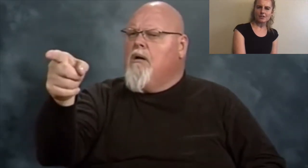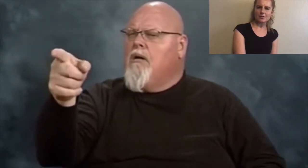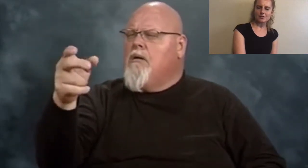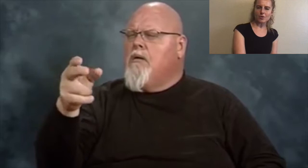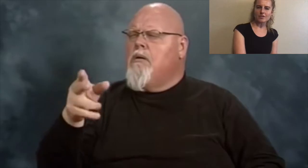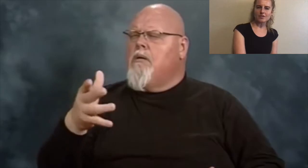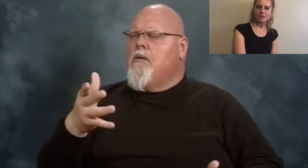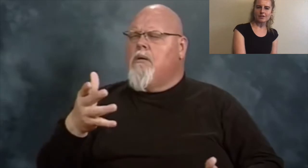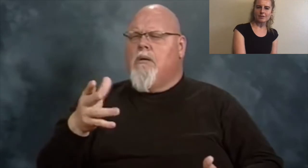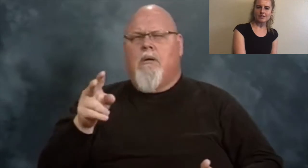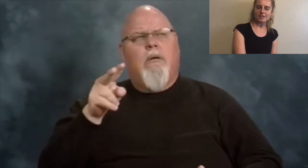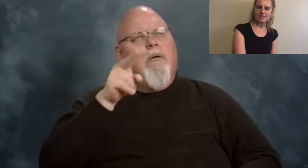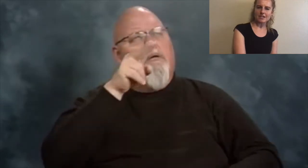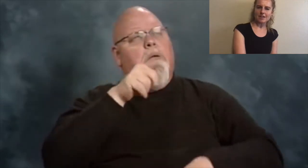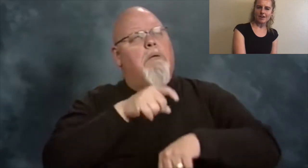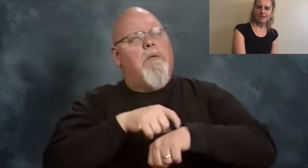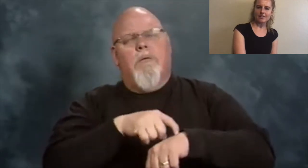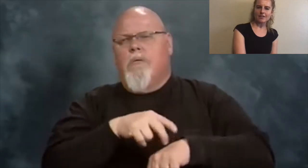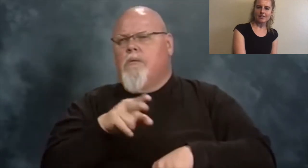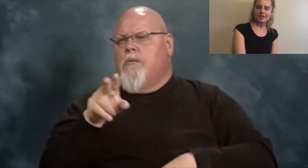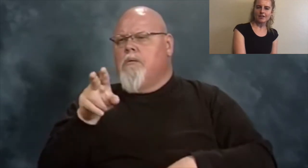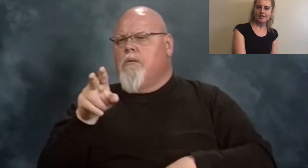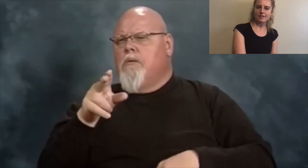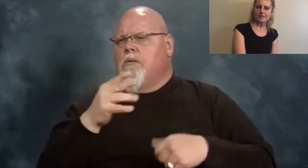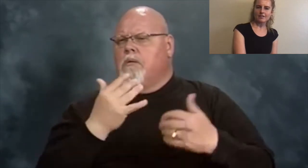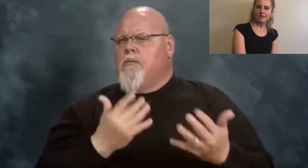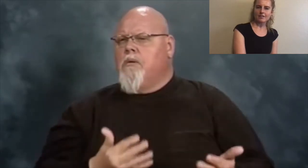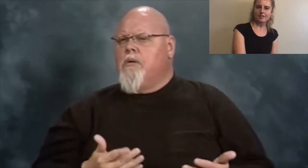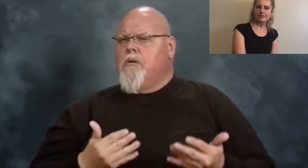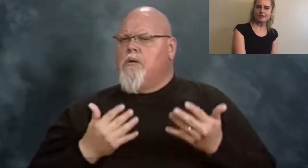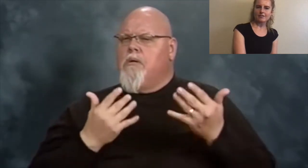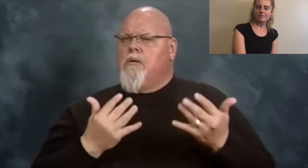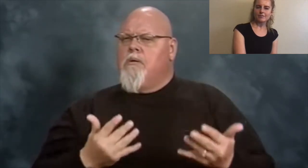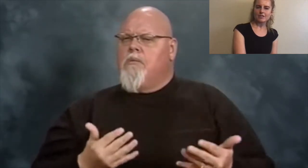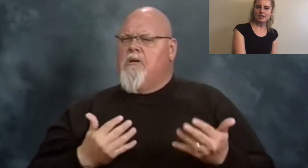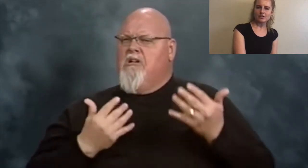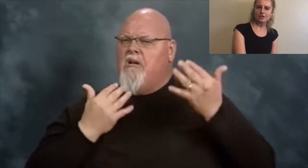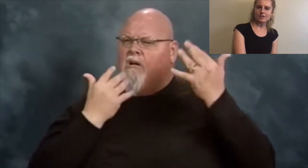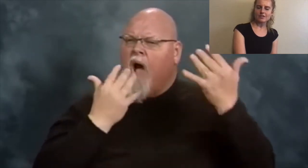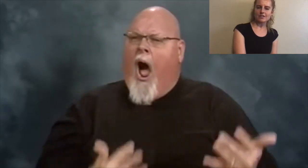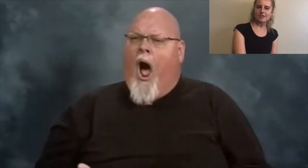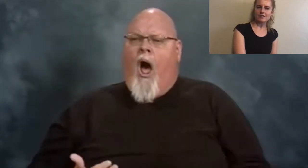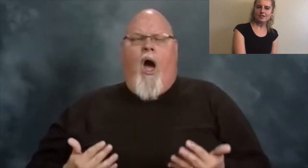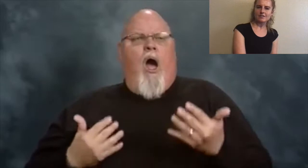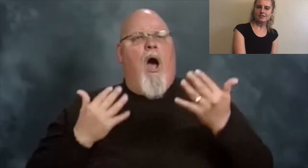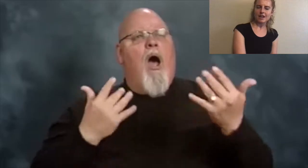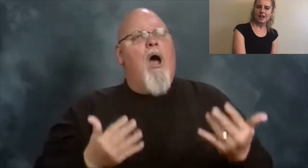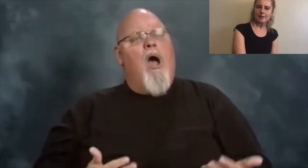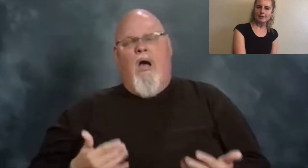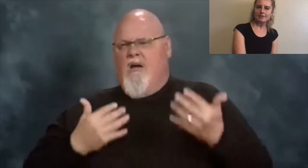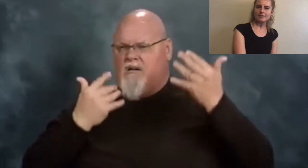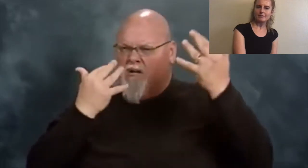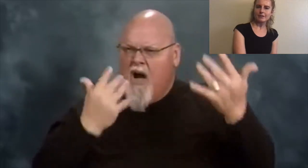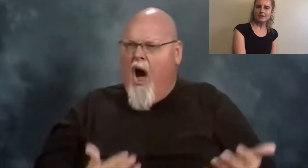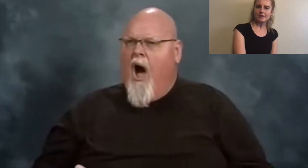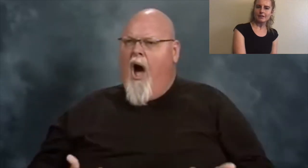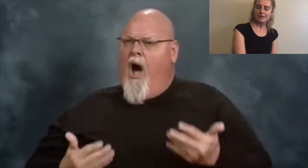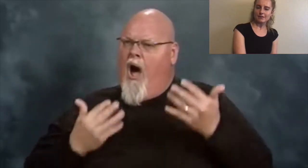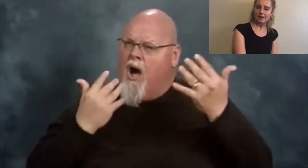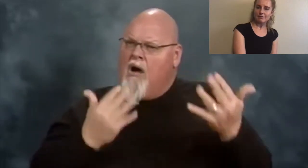was one student that was still sitting there. And the teacher looked at the time and gave